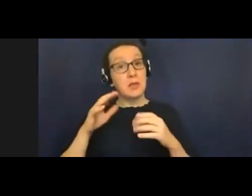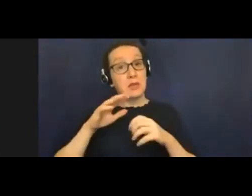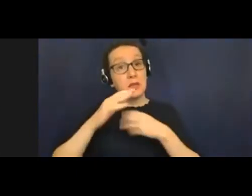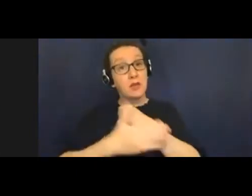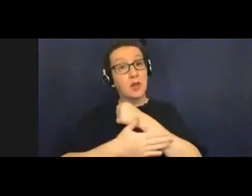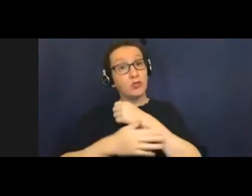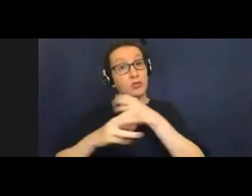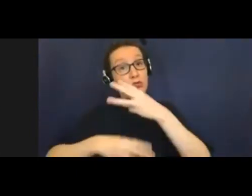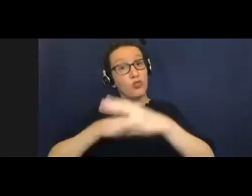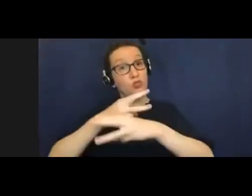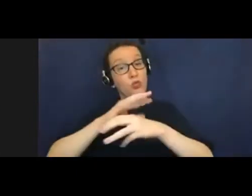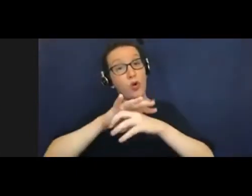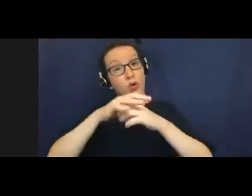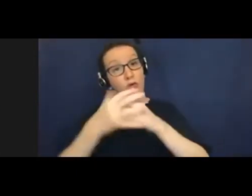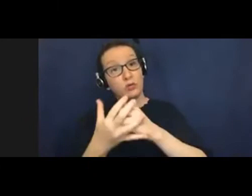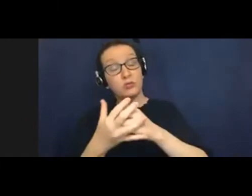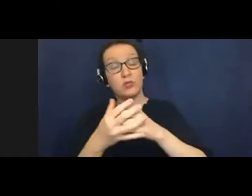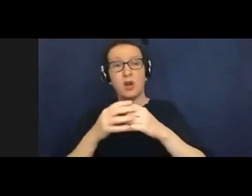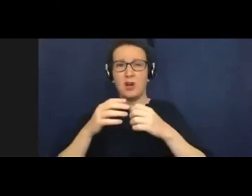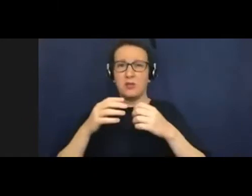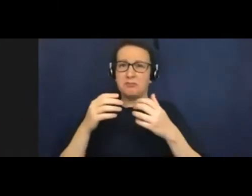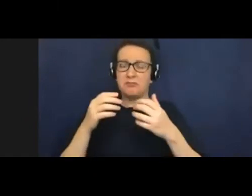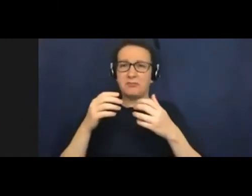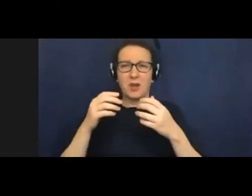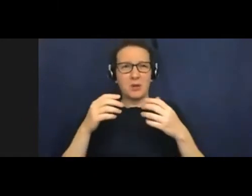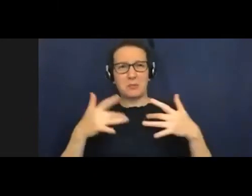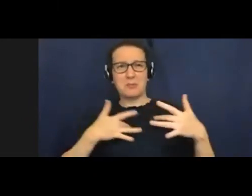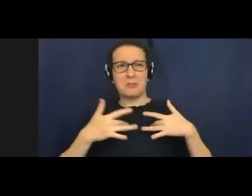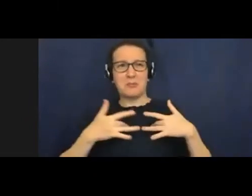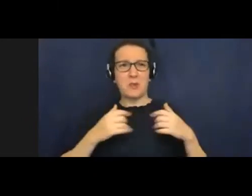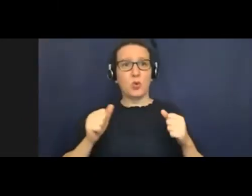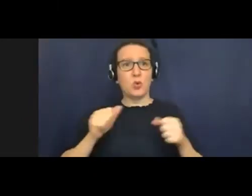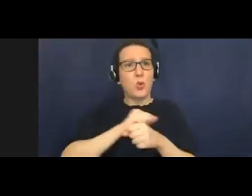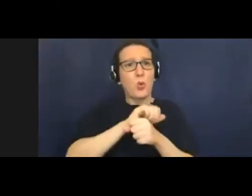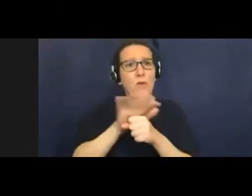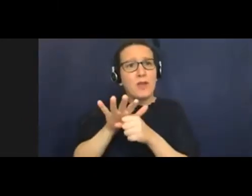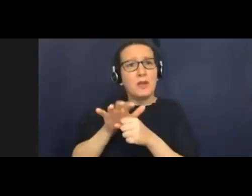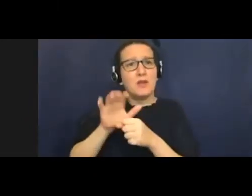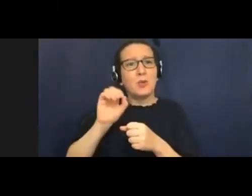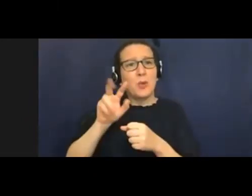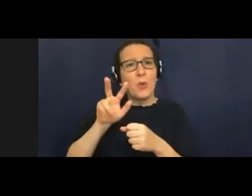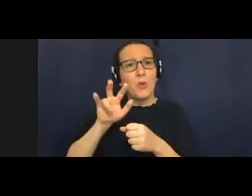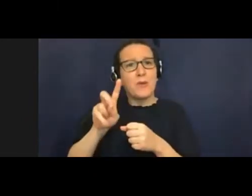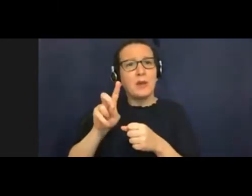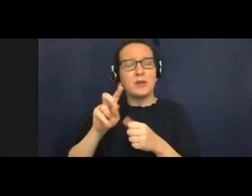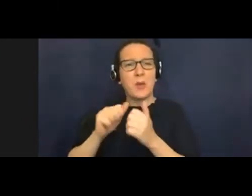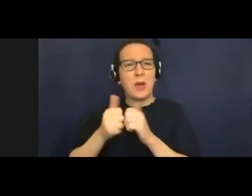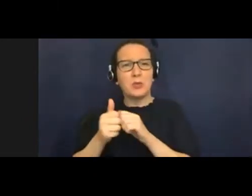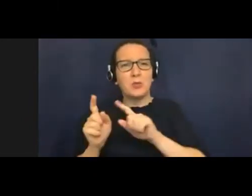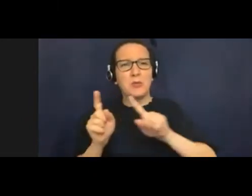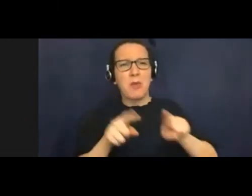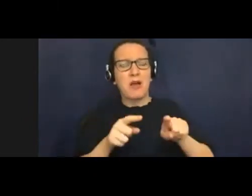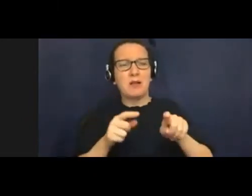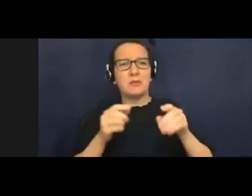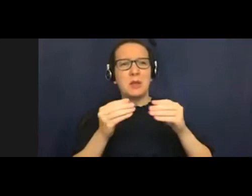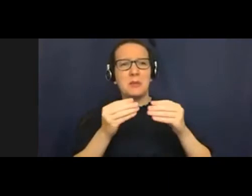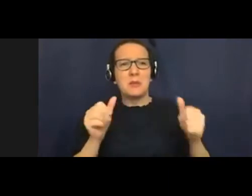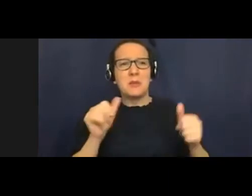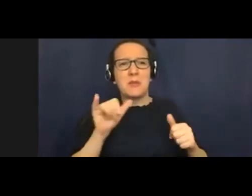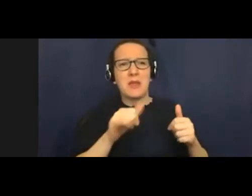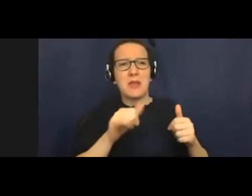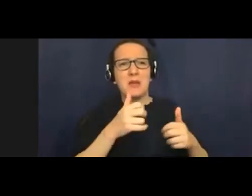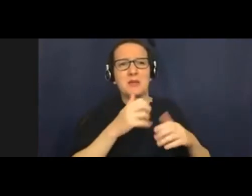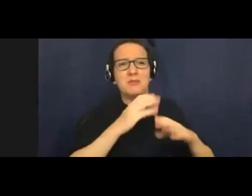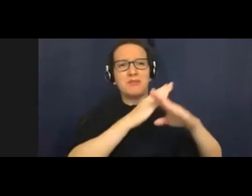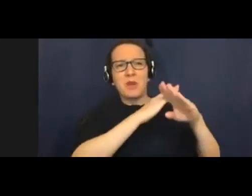online voting or postal voting or advanced voting as a response to the pandemic. And all of these different alternative